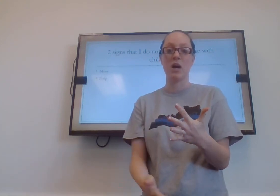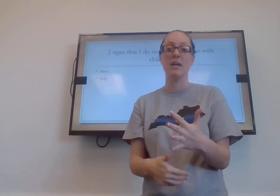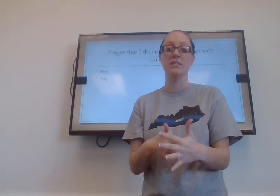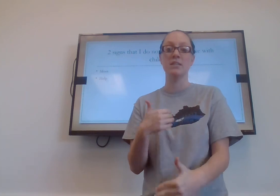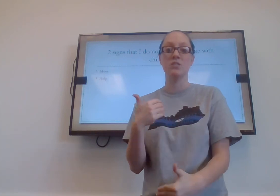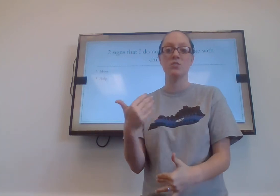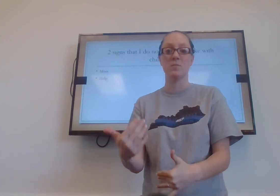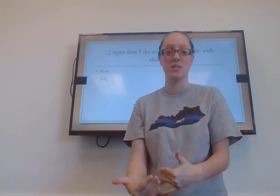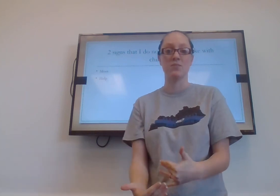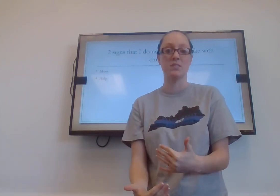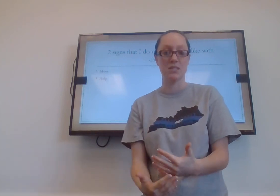to teach them a different sign.